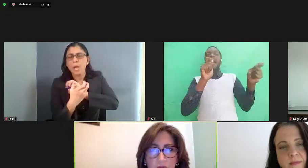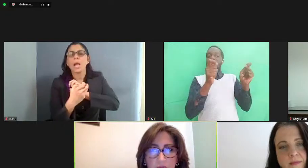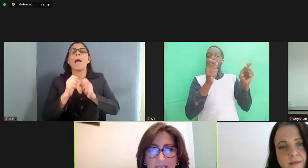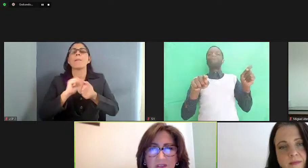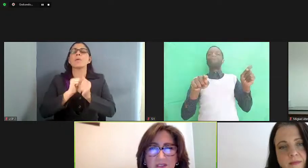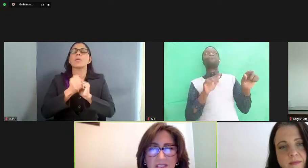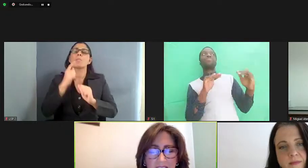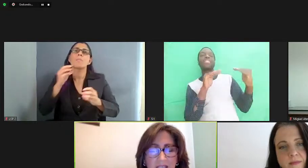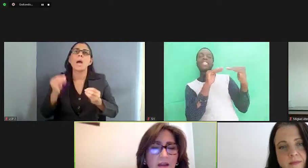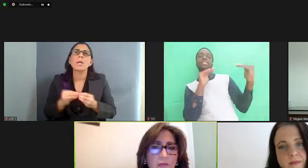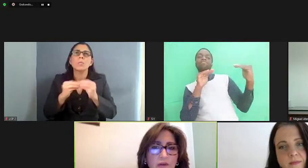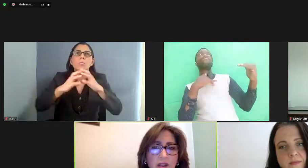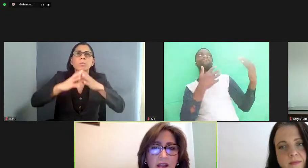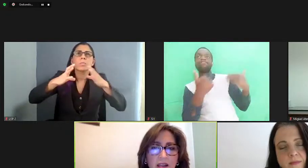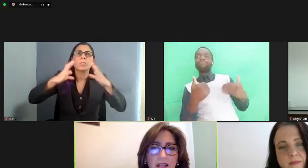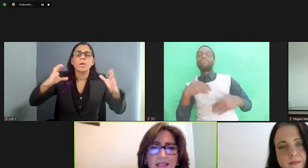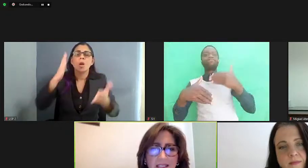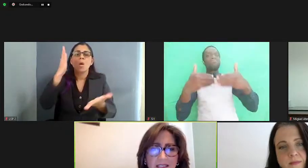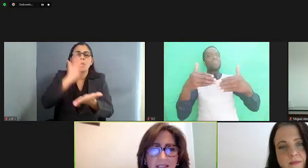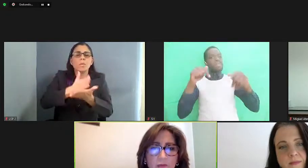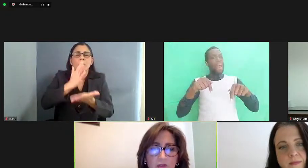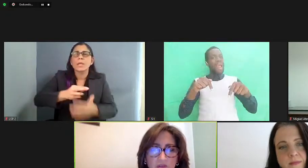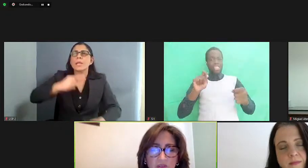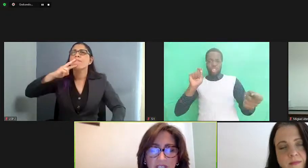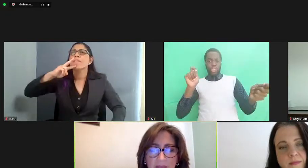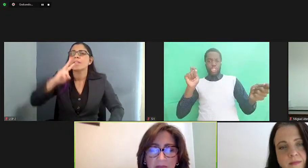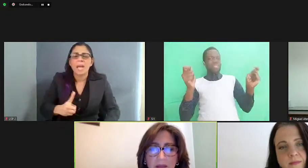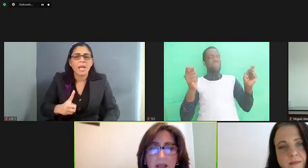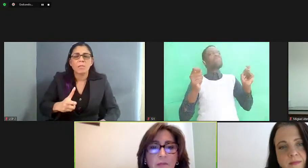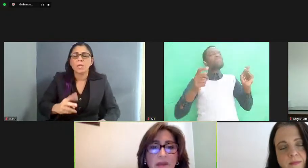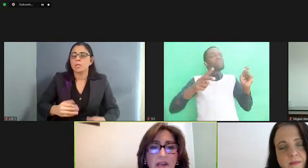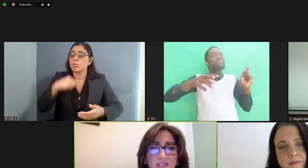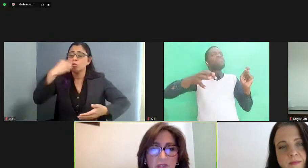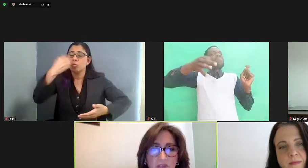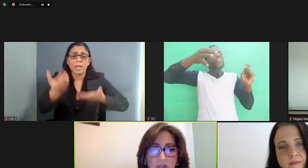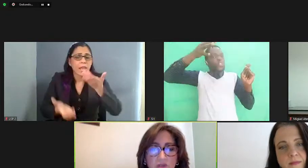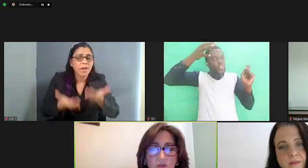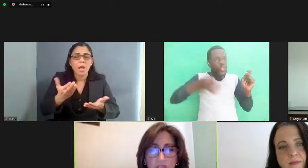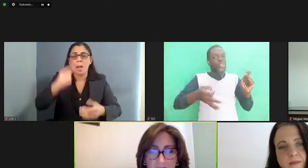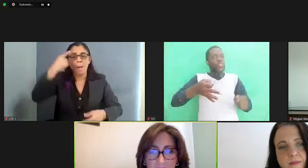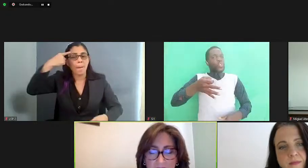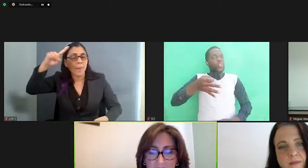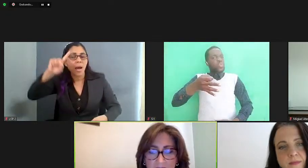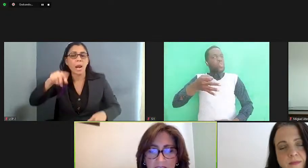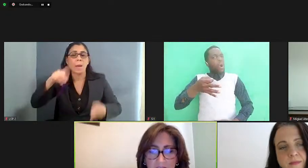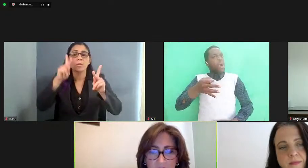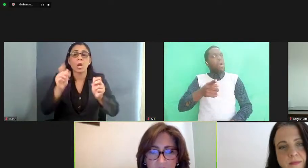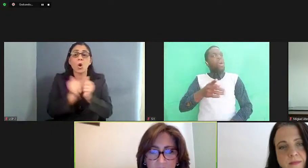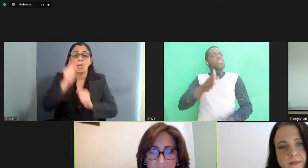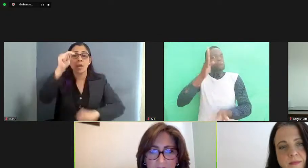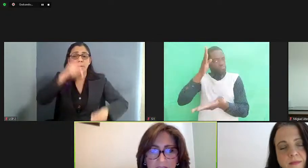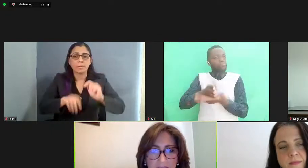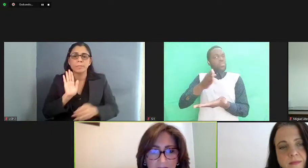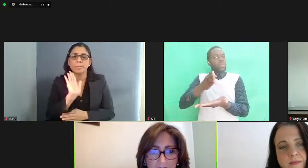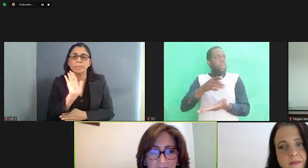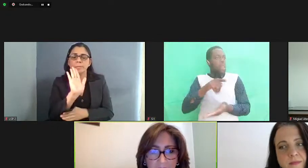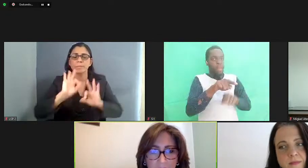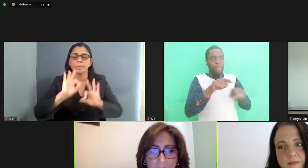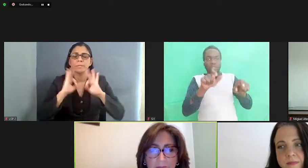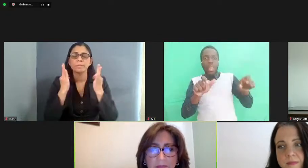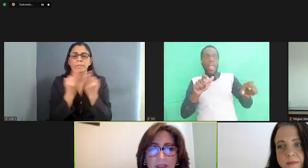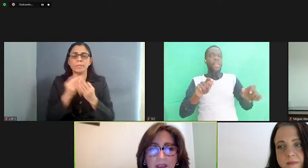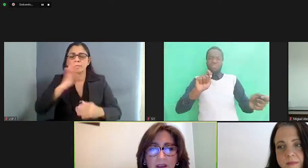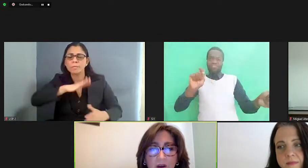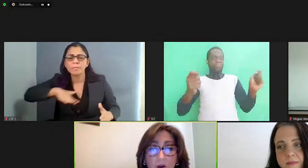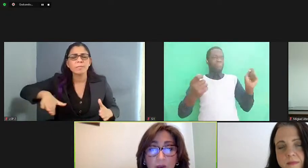change and to generate these commitments of this real change the sustainable change for persons with